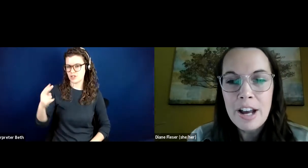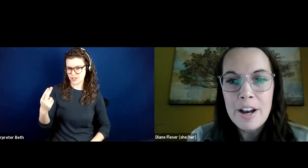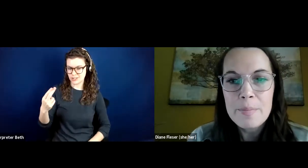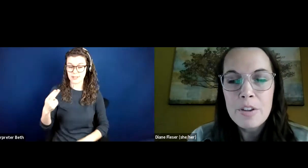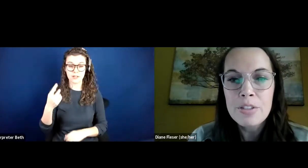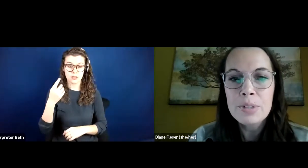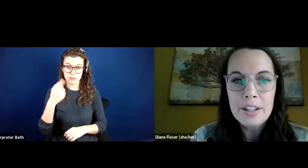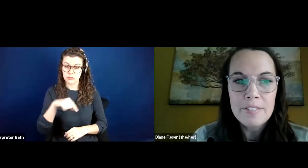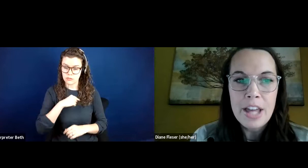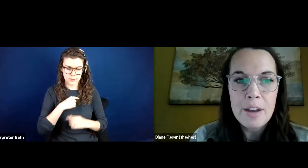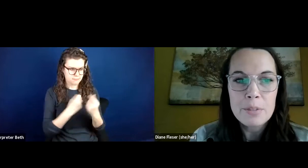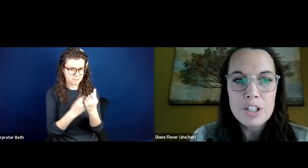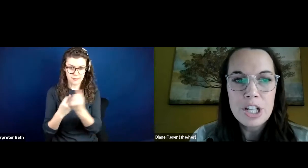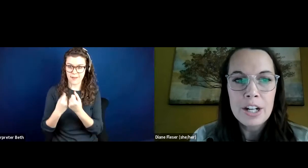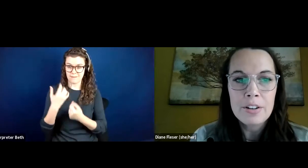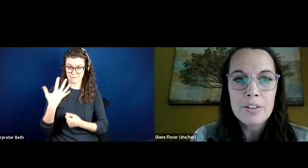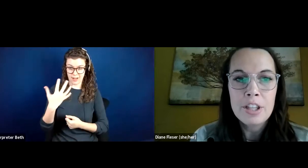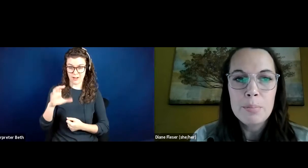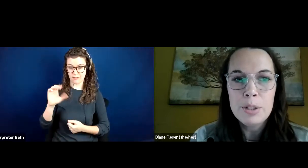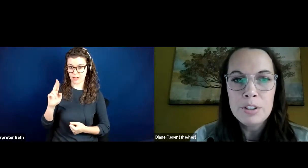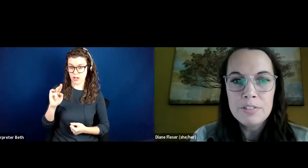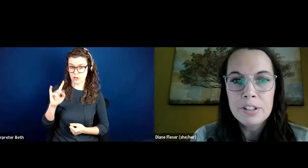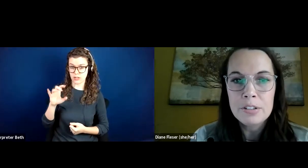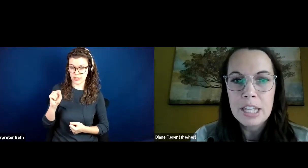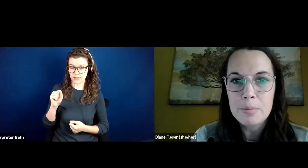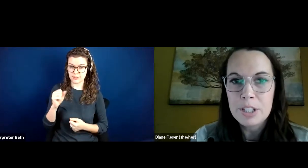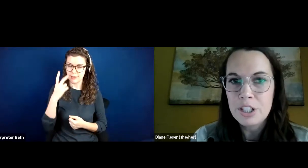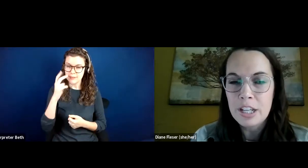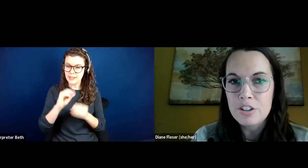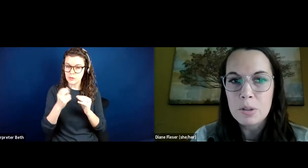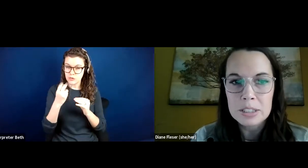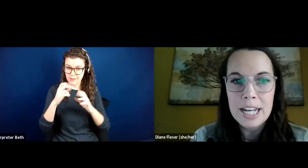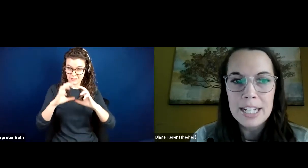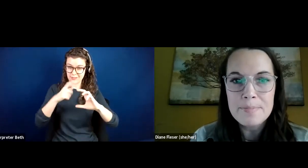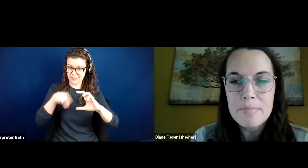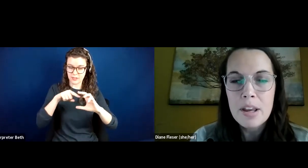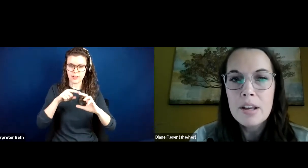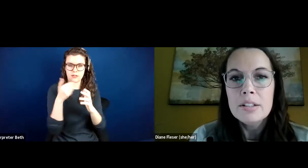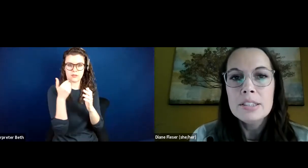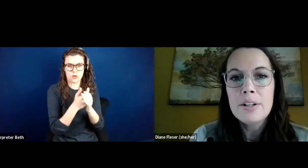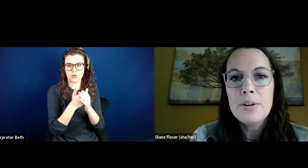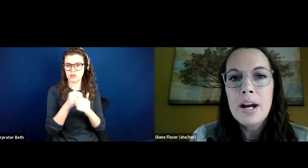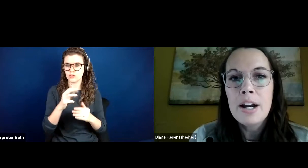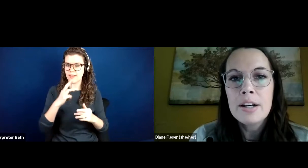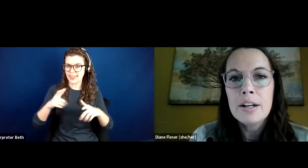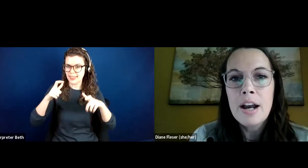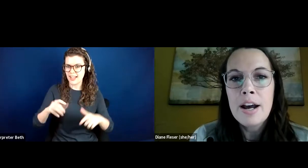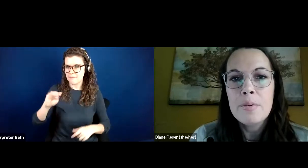serve, 3 of them share the beautiful Lake Michigan shoreline.